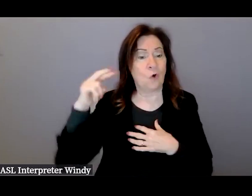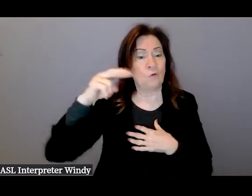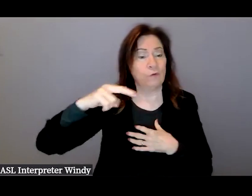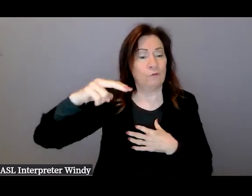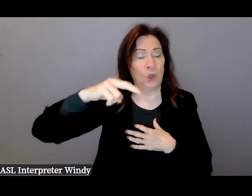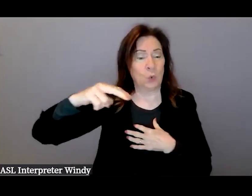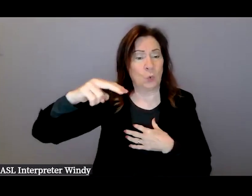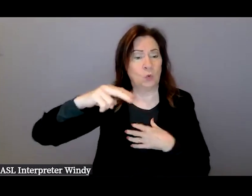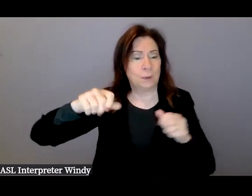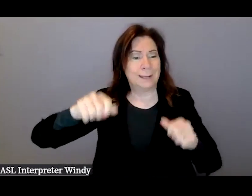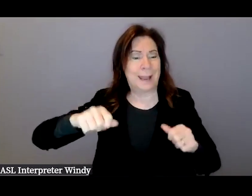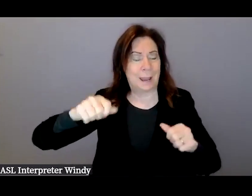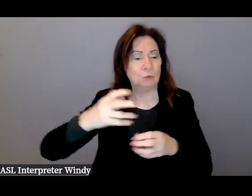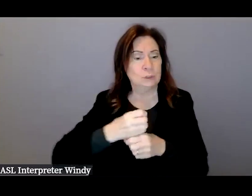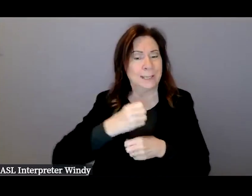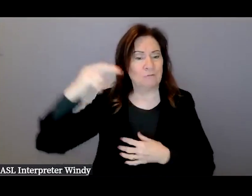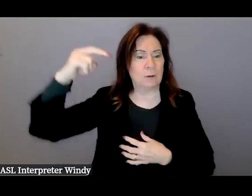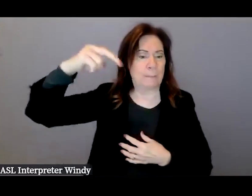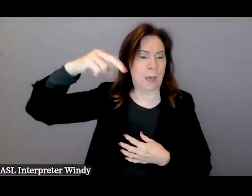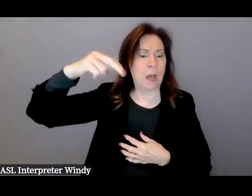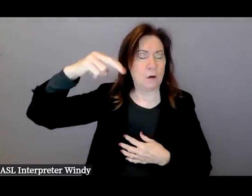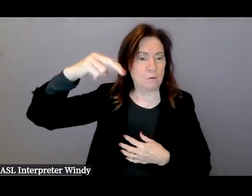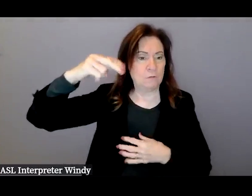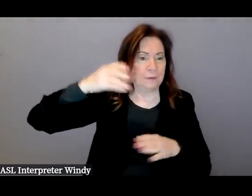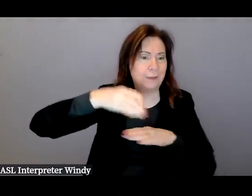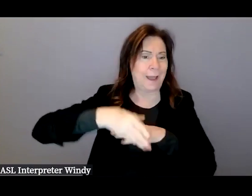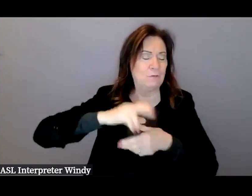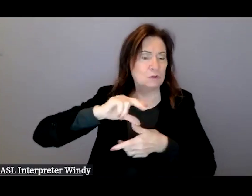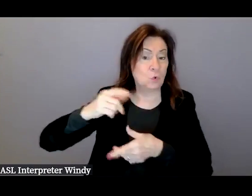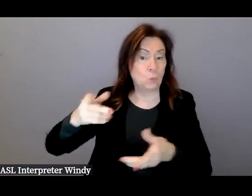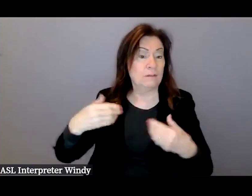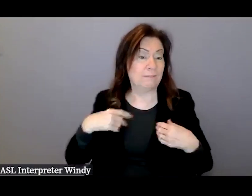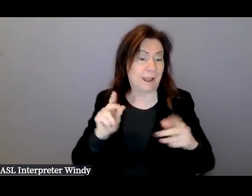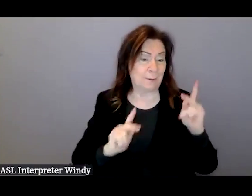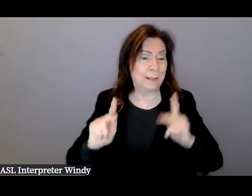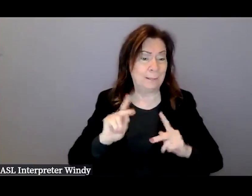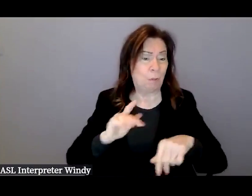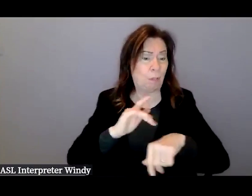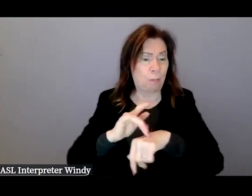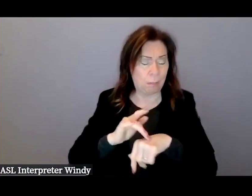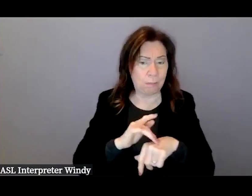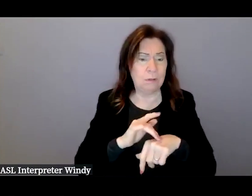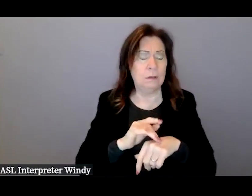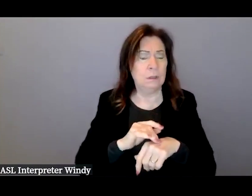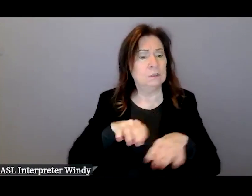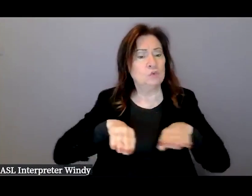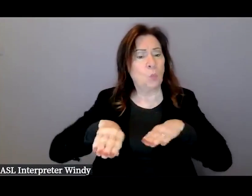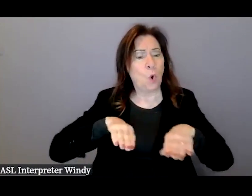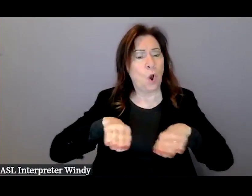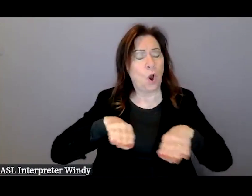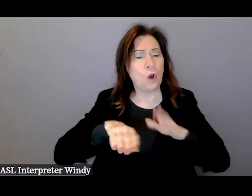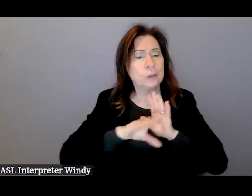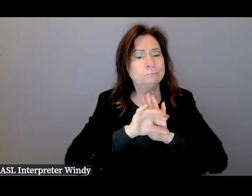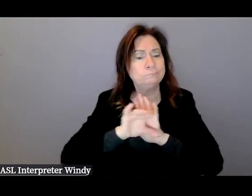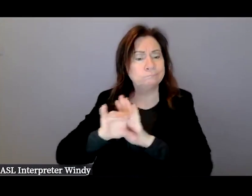able to get of the watershed since the storm. You know, we've had personnel be able to walk over some